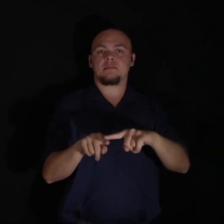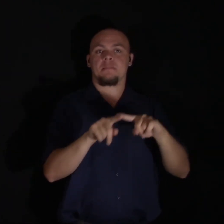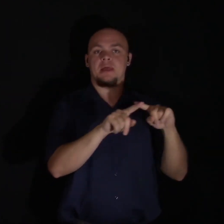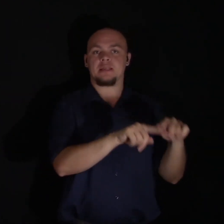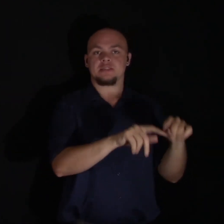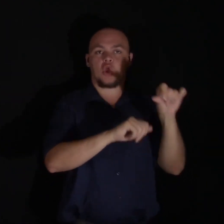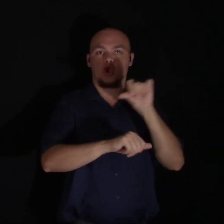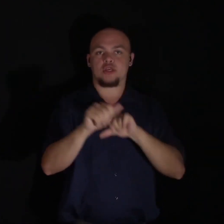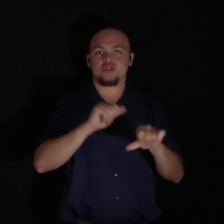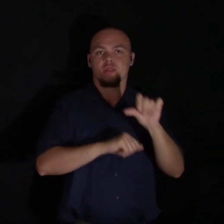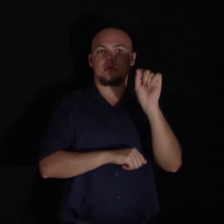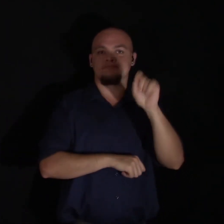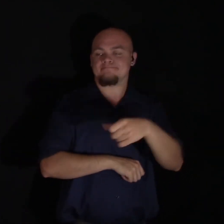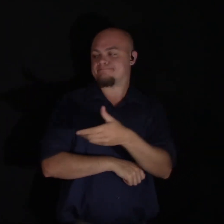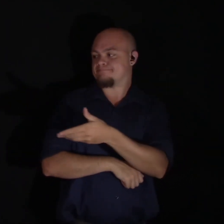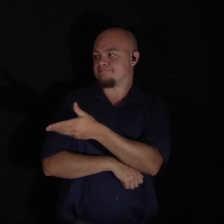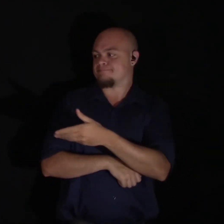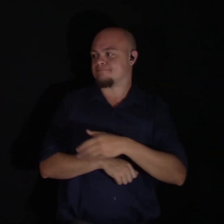together.